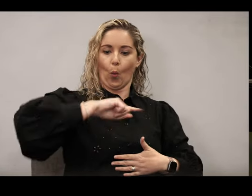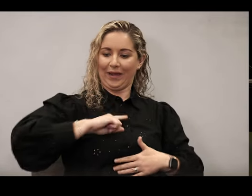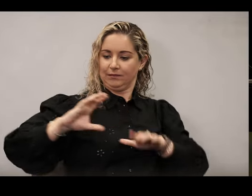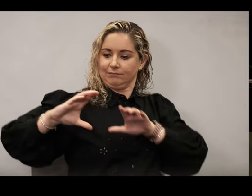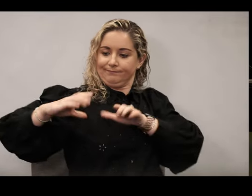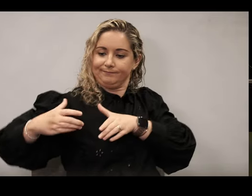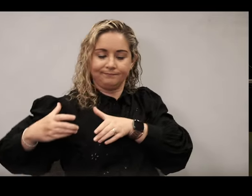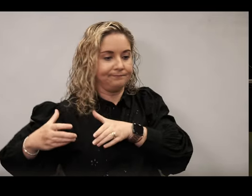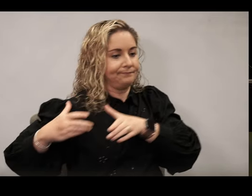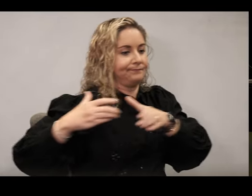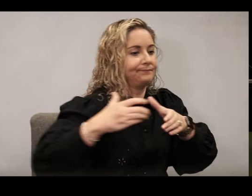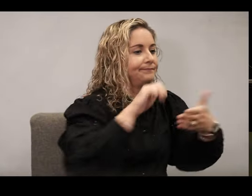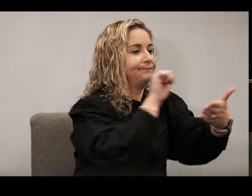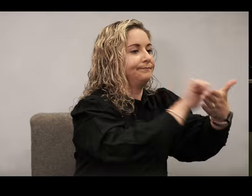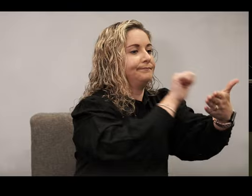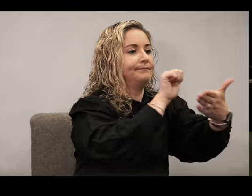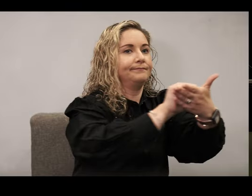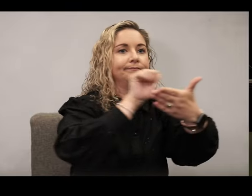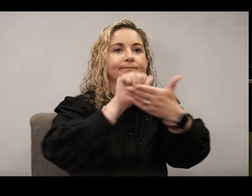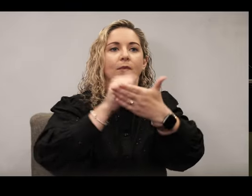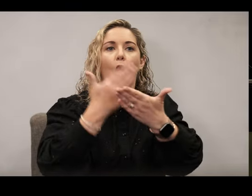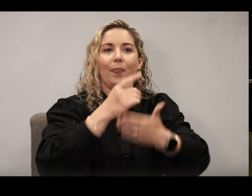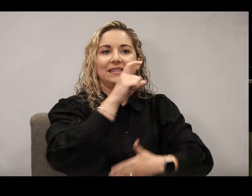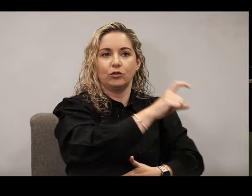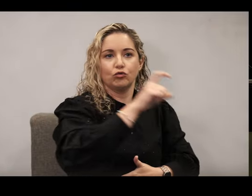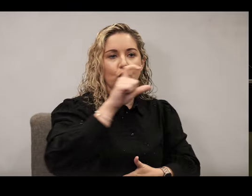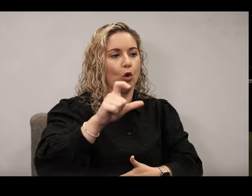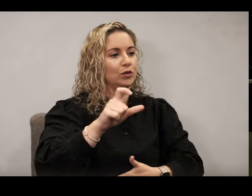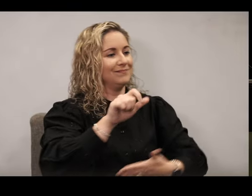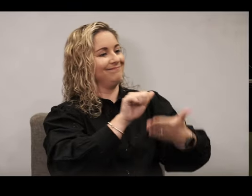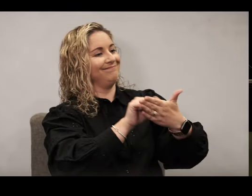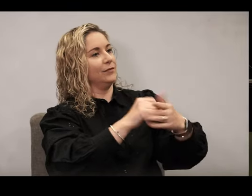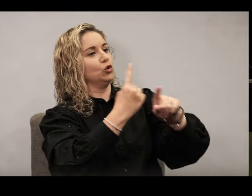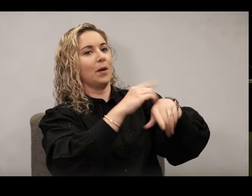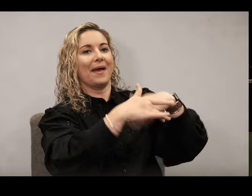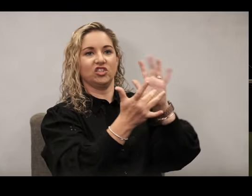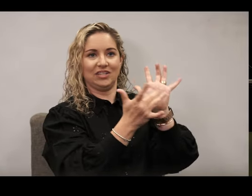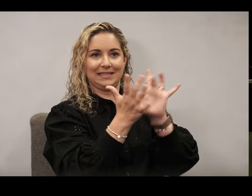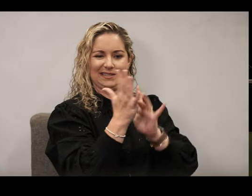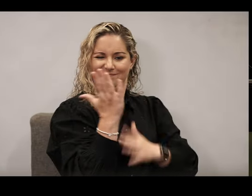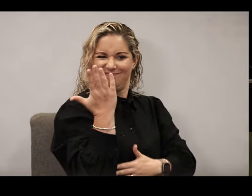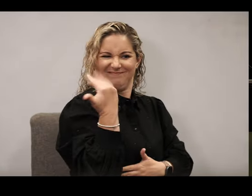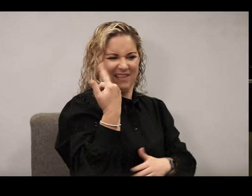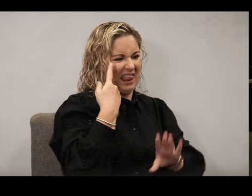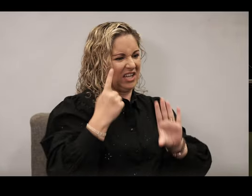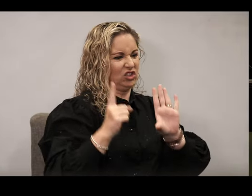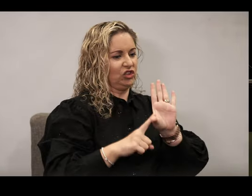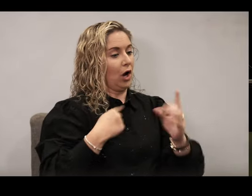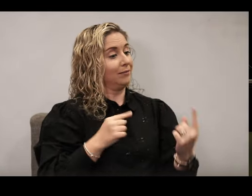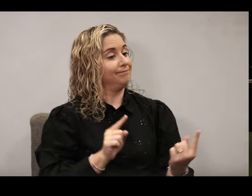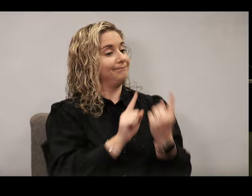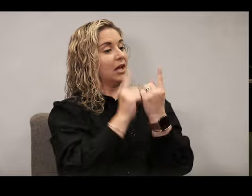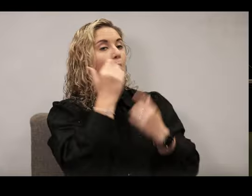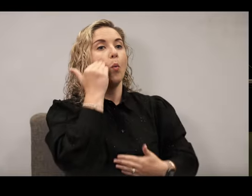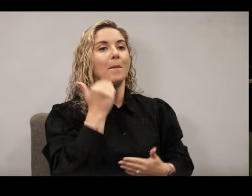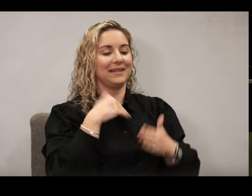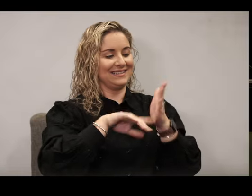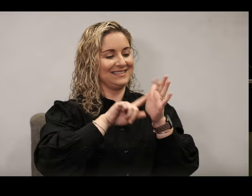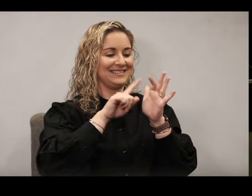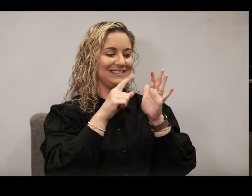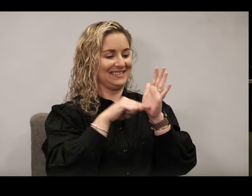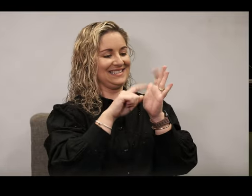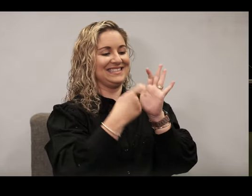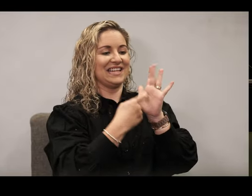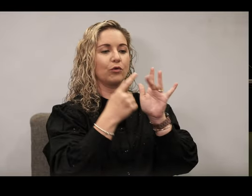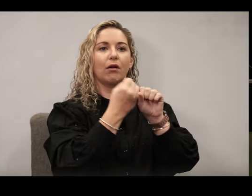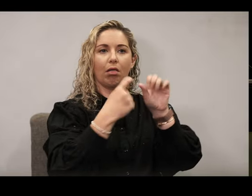so one summer, I was door knocking, came to a house in Terrigal, and there was a grandmother there, and she was looking after her granddaughter. And